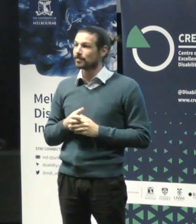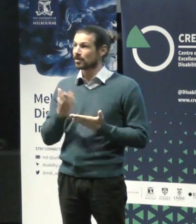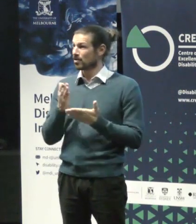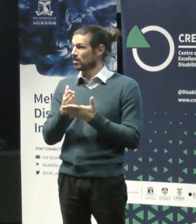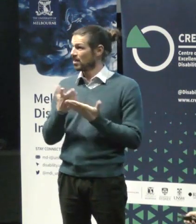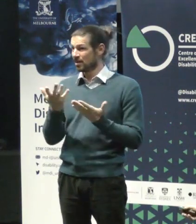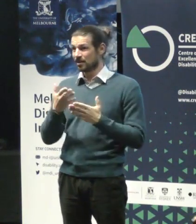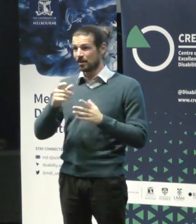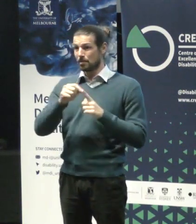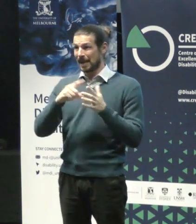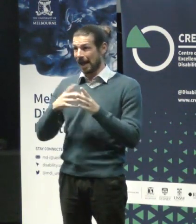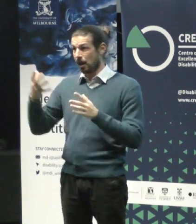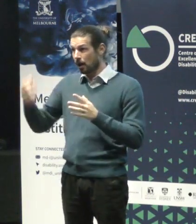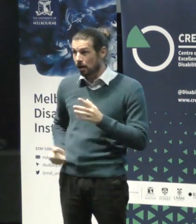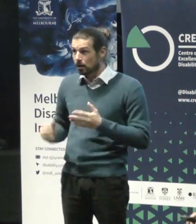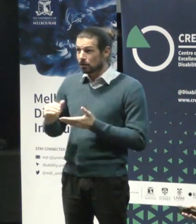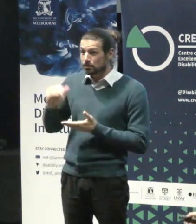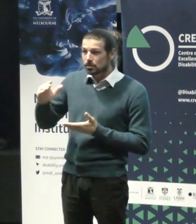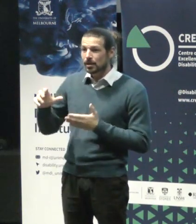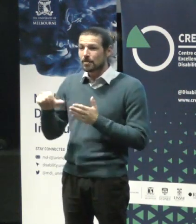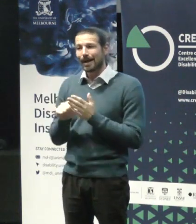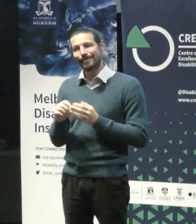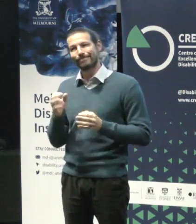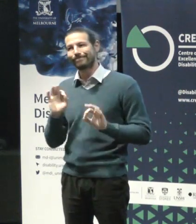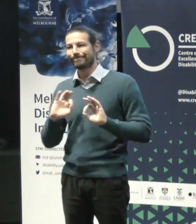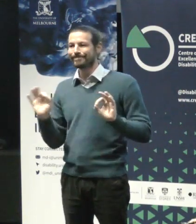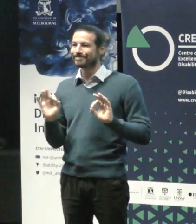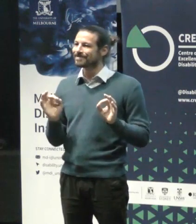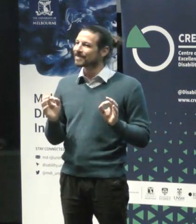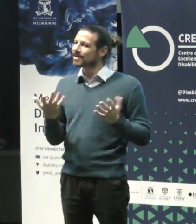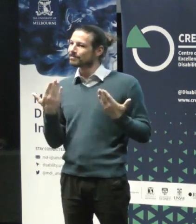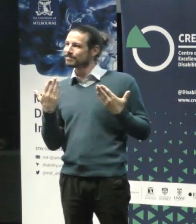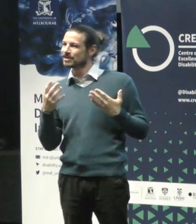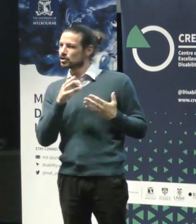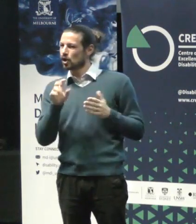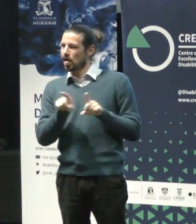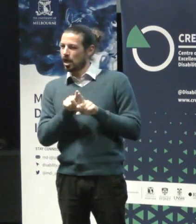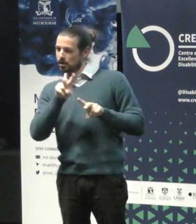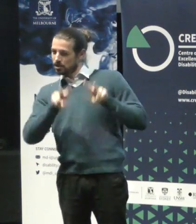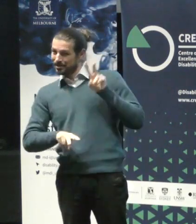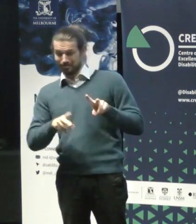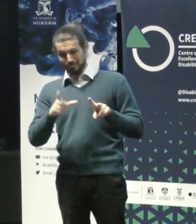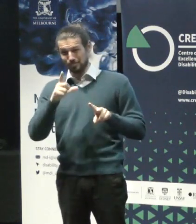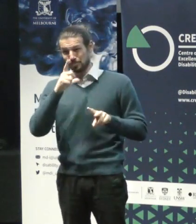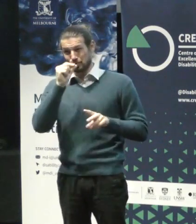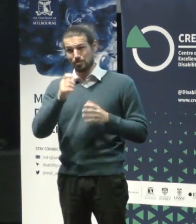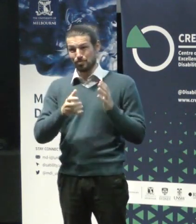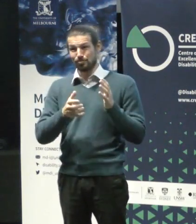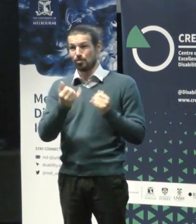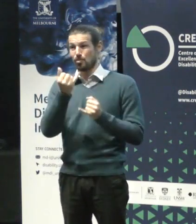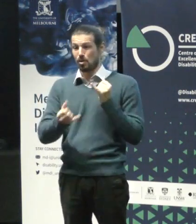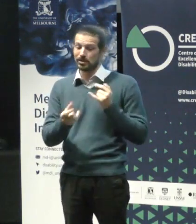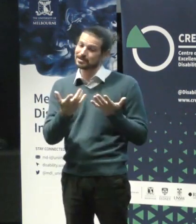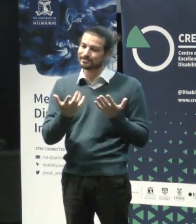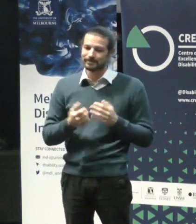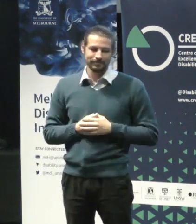you're not paying a lot of money, you're not necessarily doing the vetting, you don't know who you're letting in your house. could have been much worse than this. In this case,